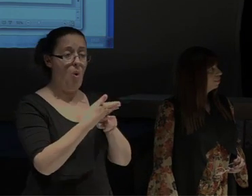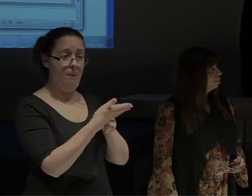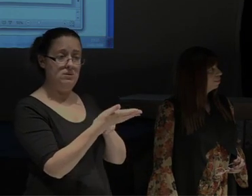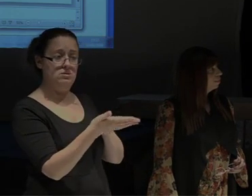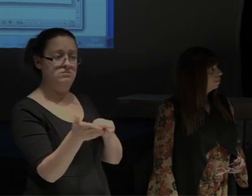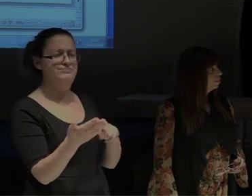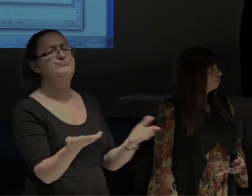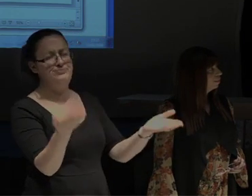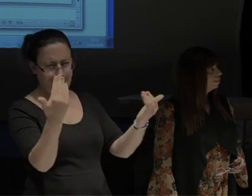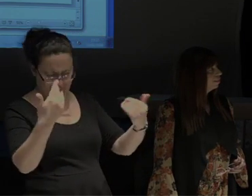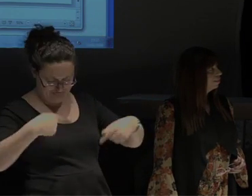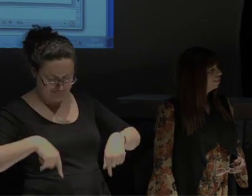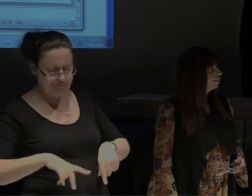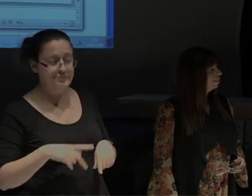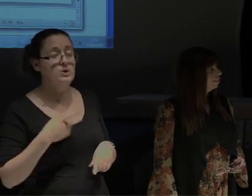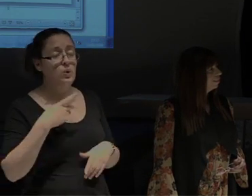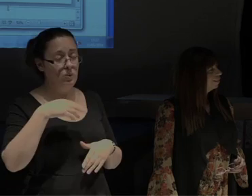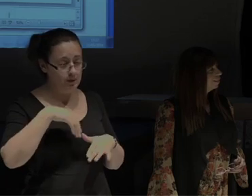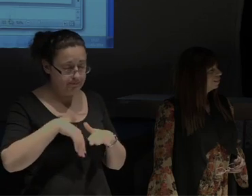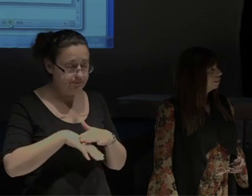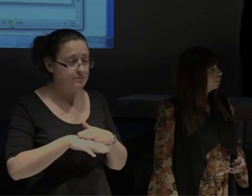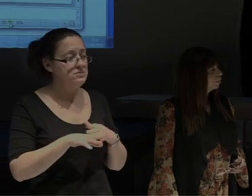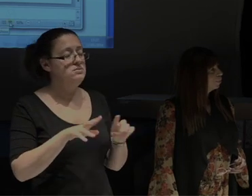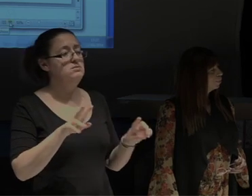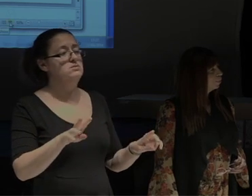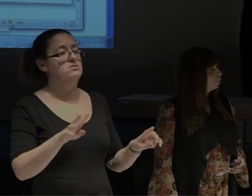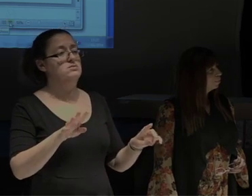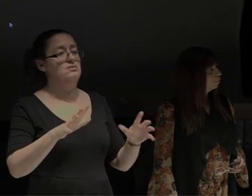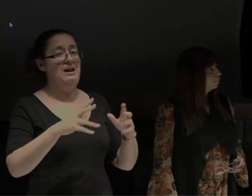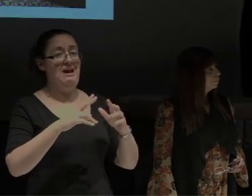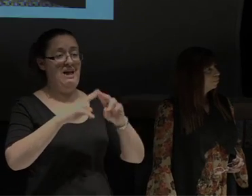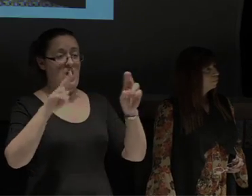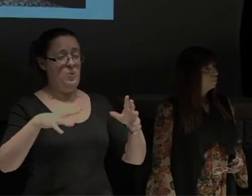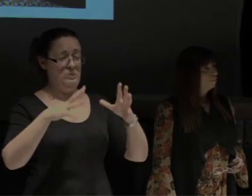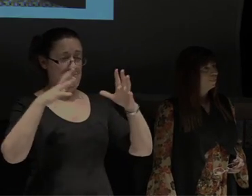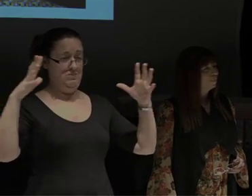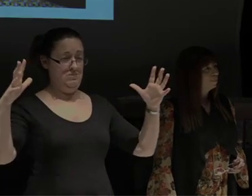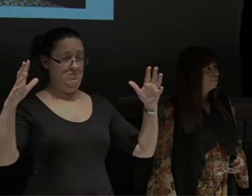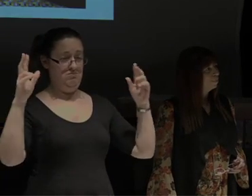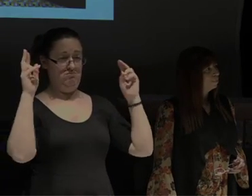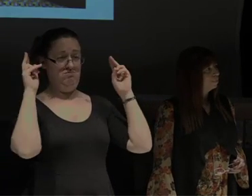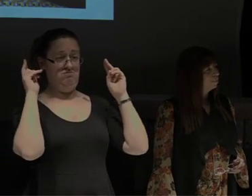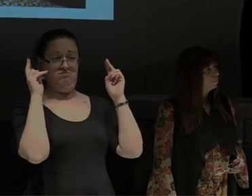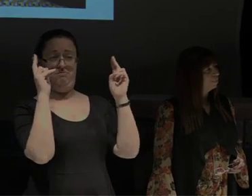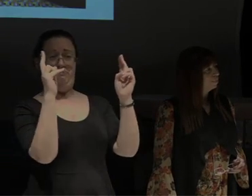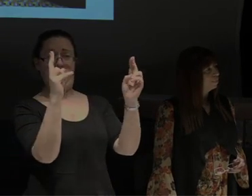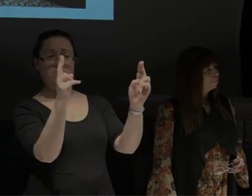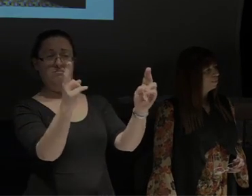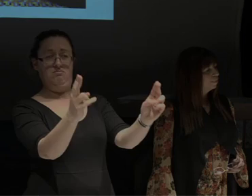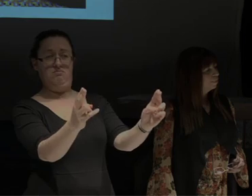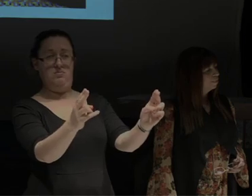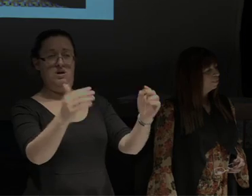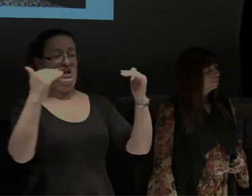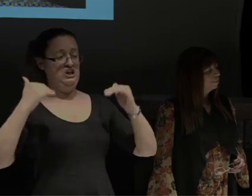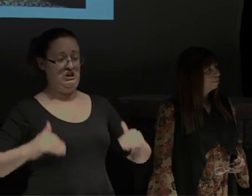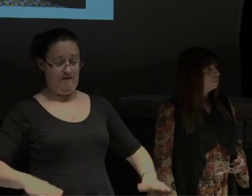and he said, come in. So he opened this door, and there's this massive house, and along this massive passage, there were